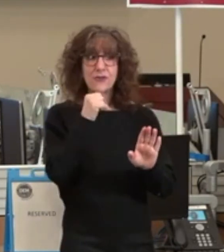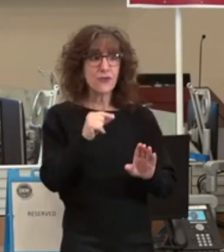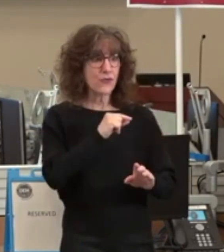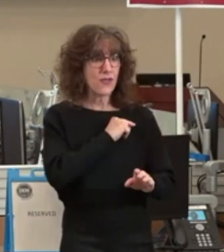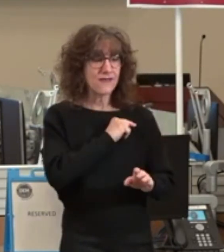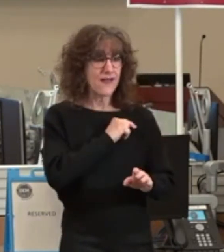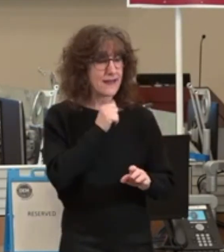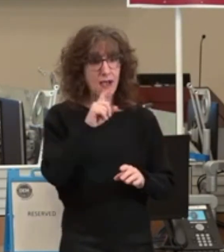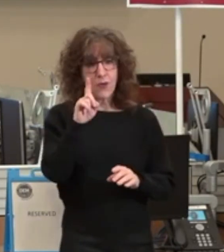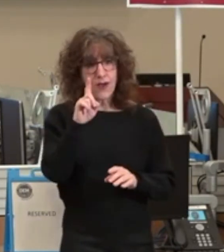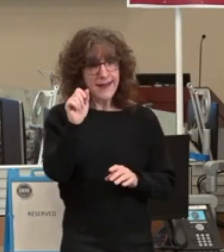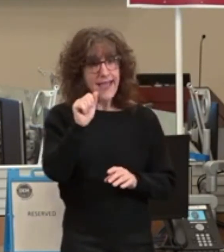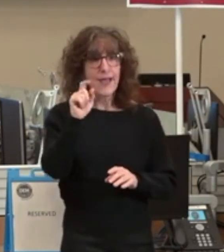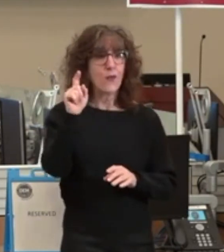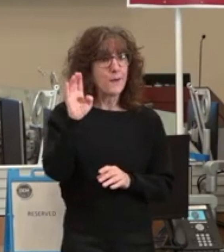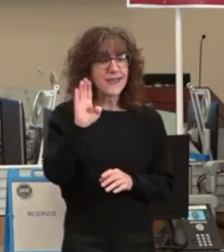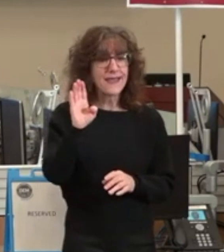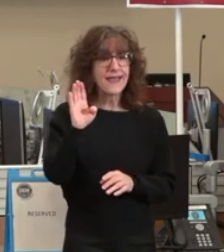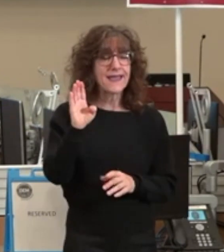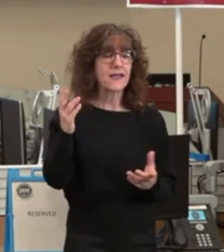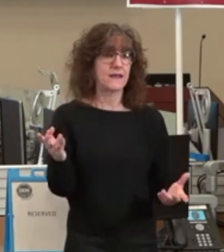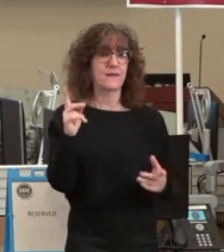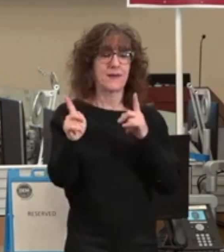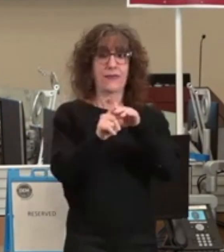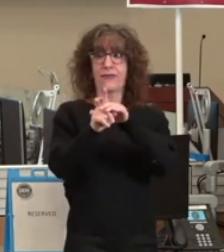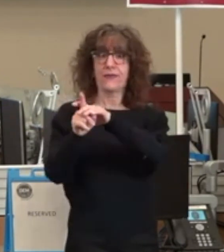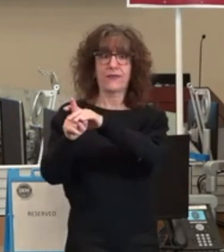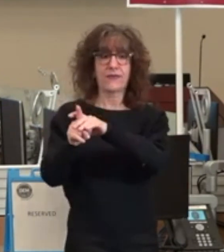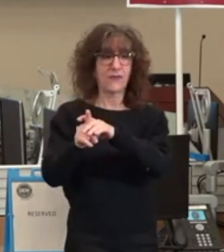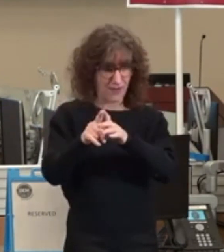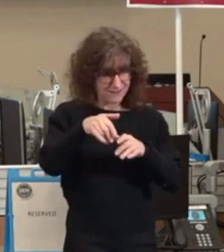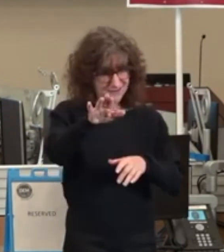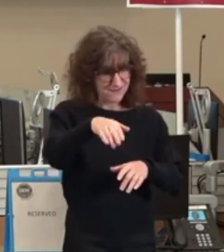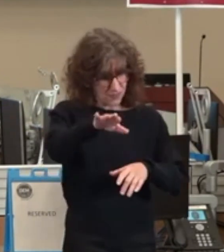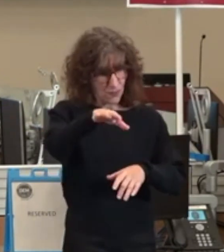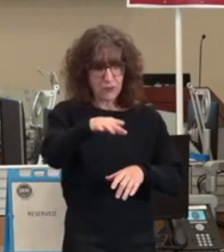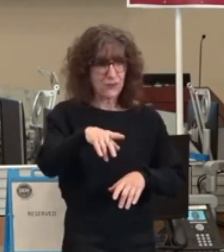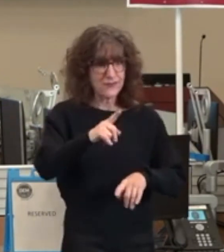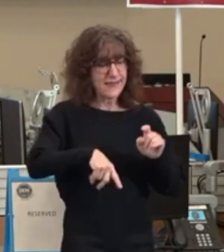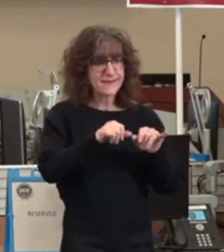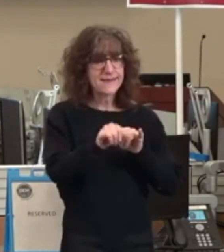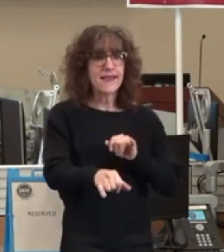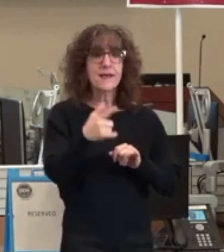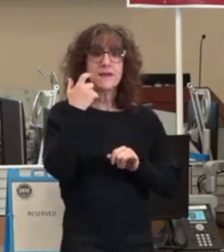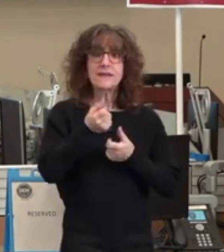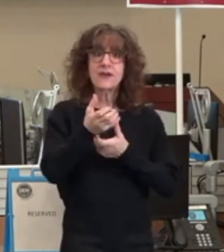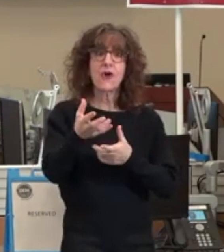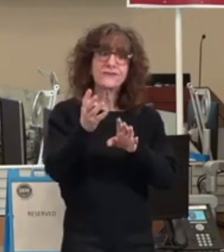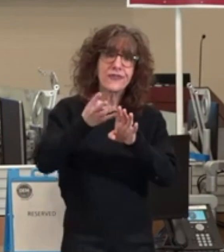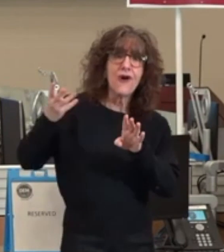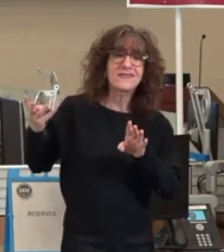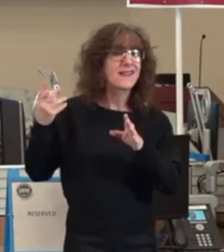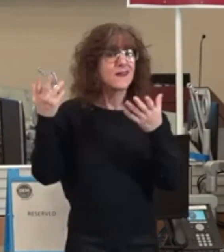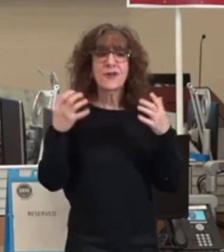eligible to receive the vaccine, we're turning people away for the reasons that I mentioned, because it has really caused long lines. We